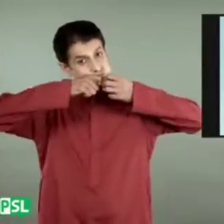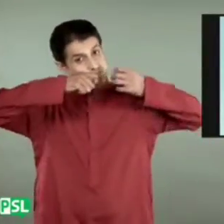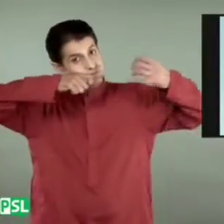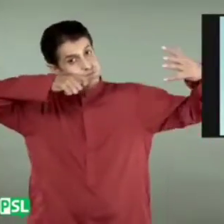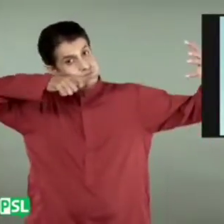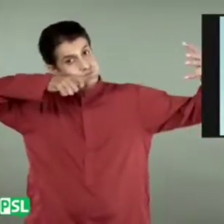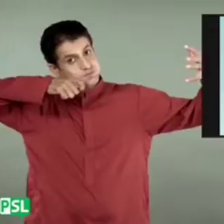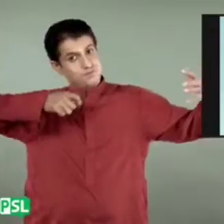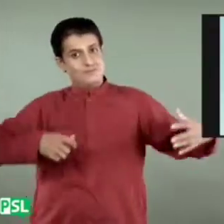Gubara.